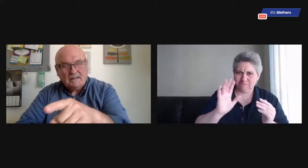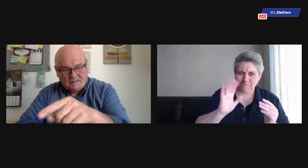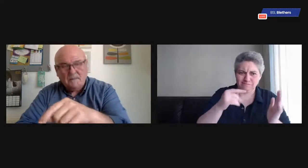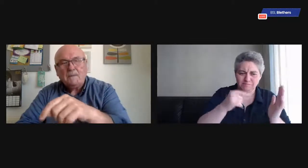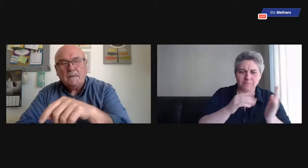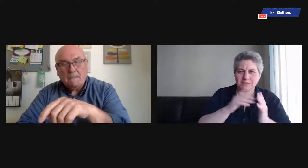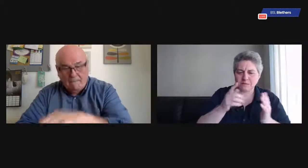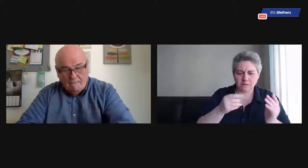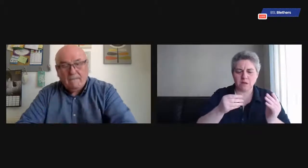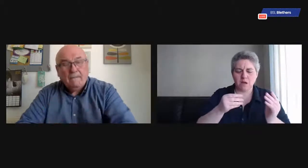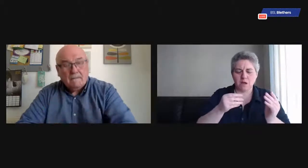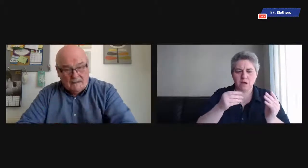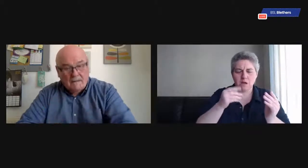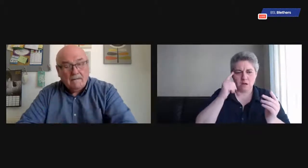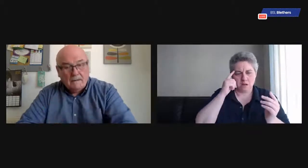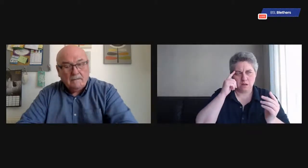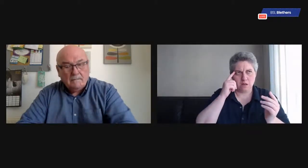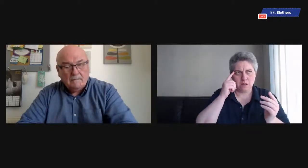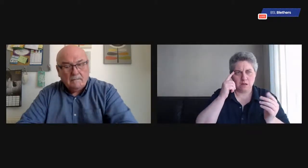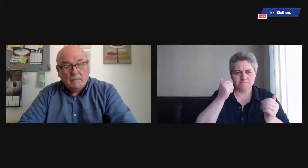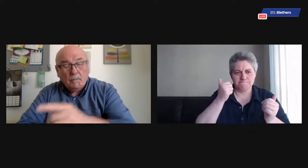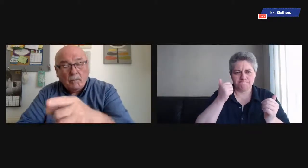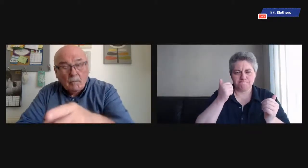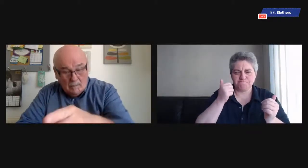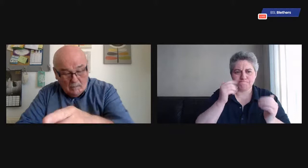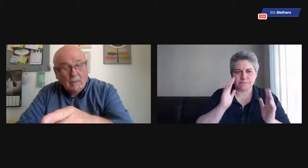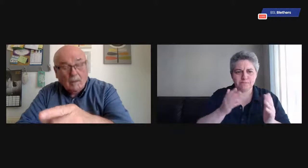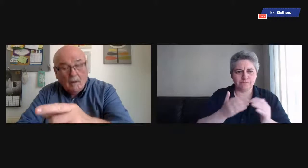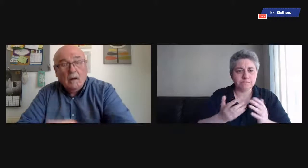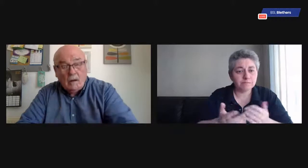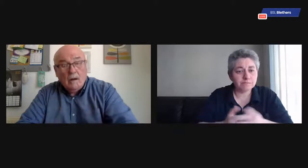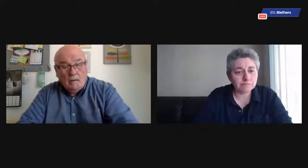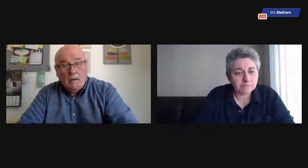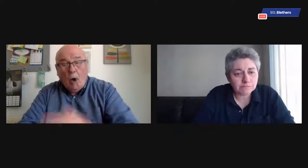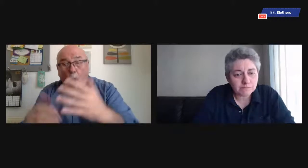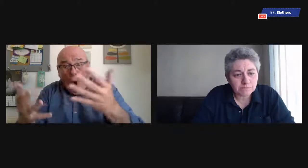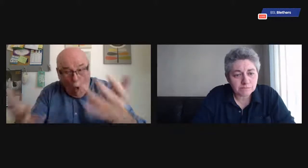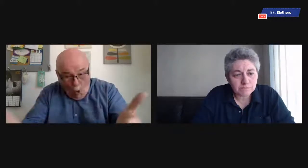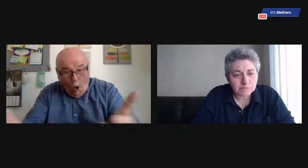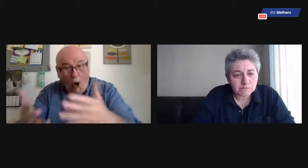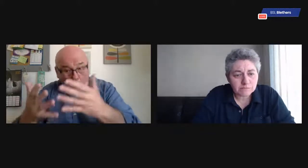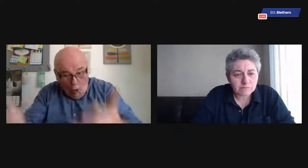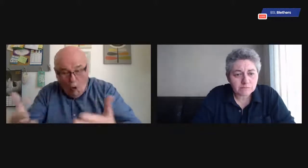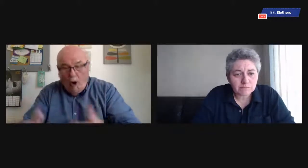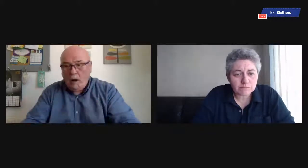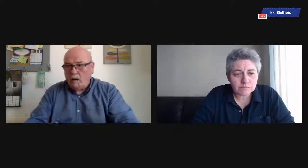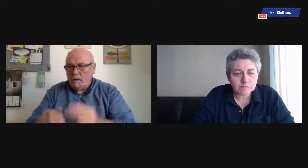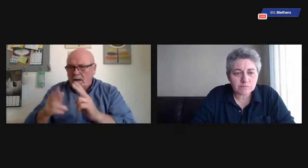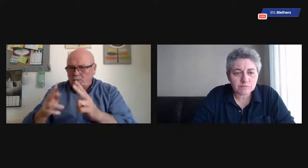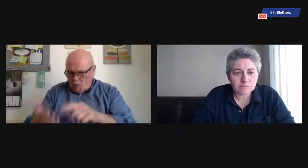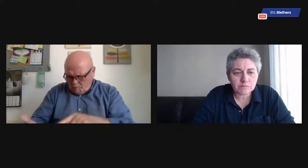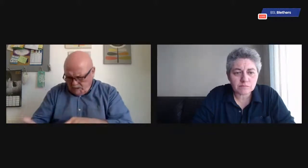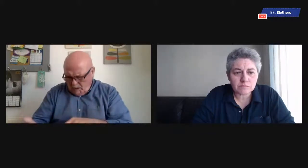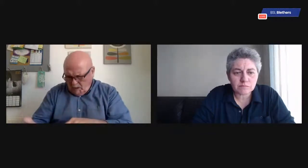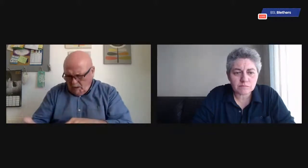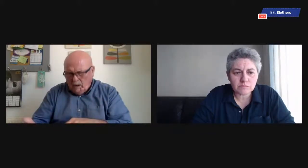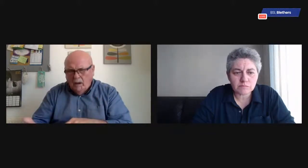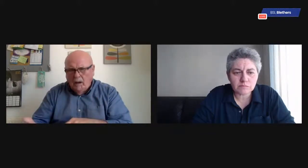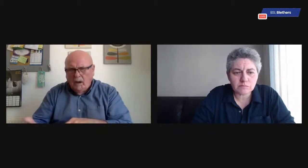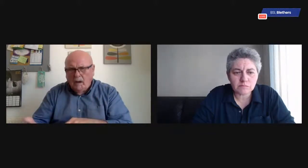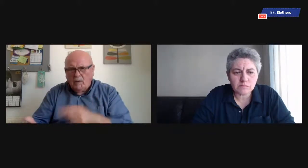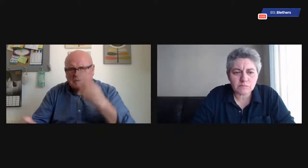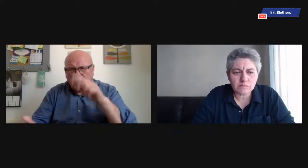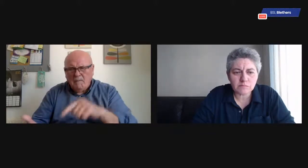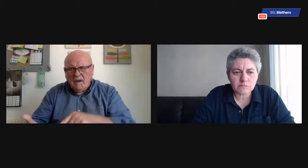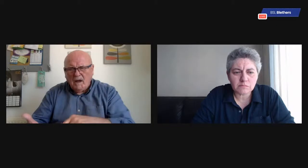of the gaps. Absolutely, Afro. And making them point their minds in a different direction than they thought